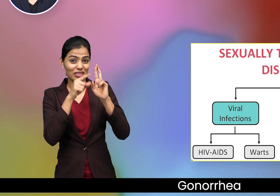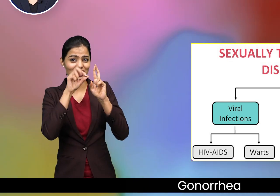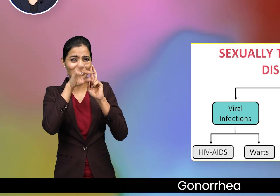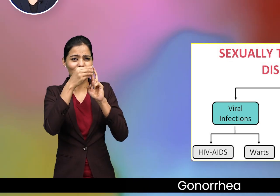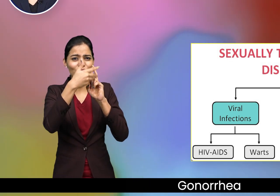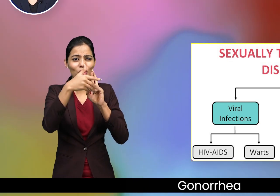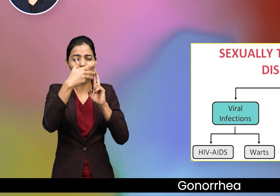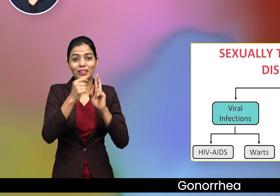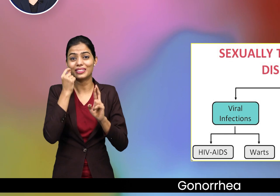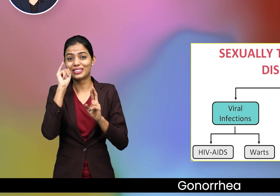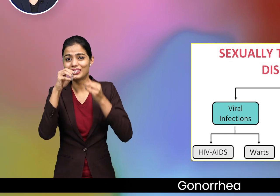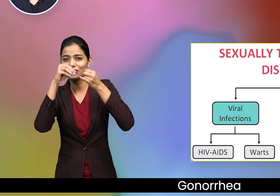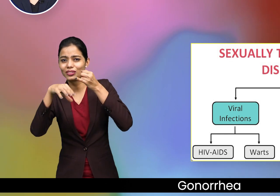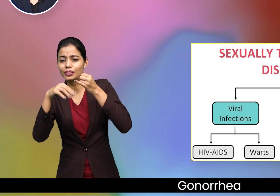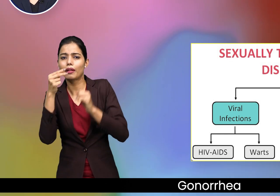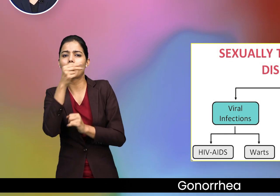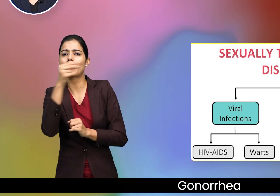gonorrhea,